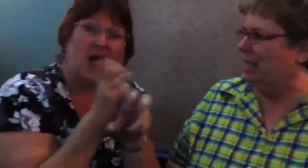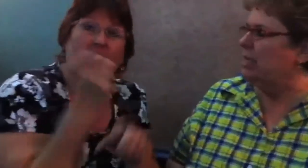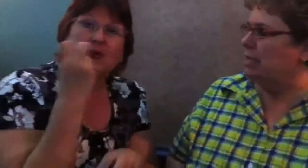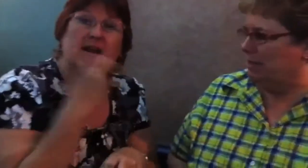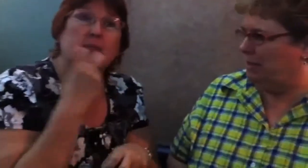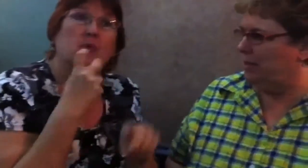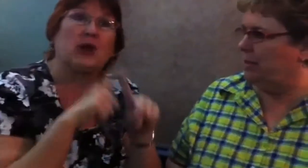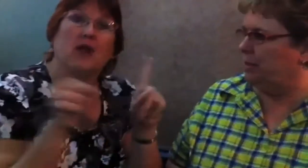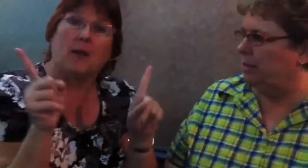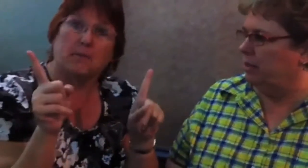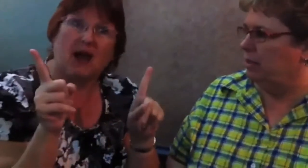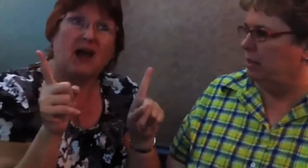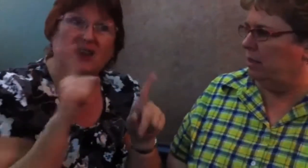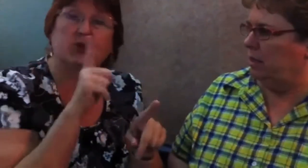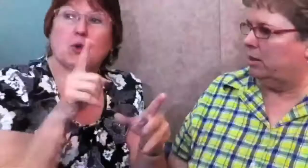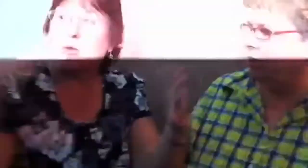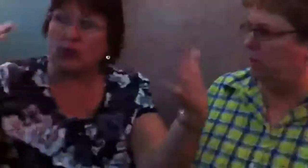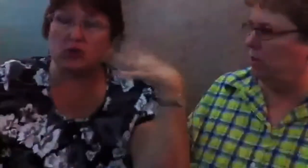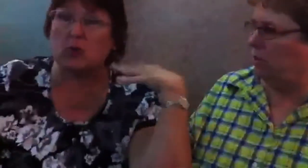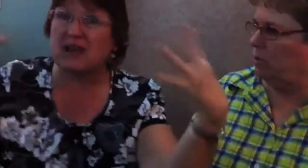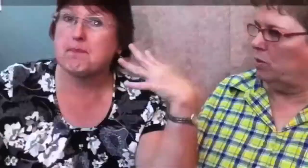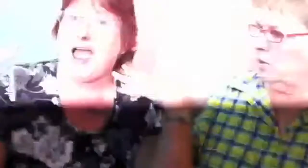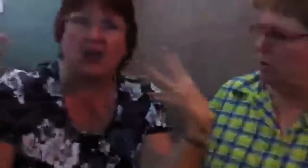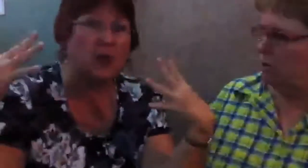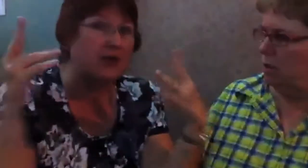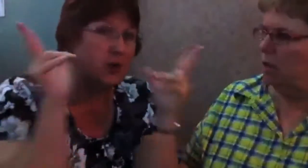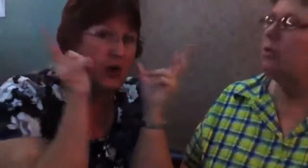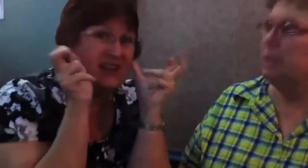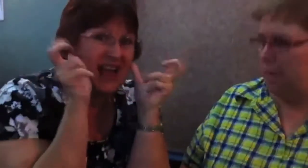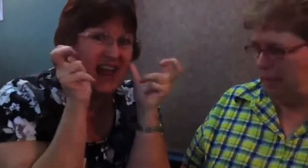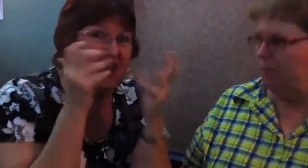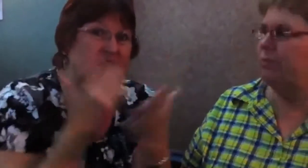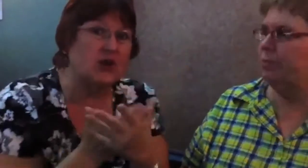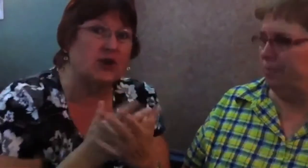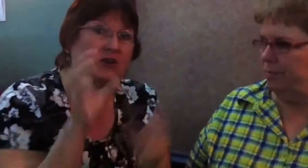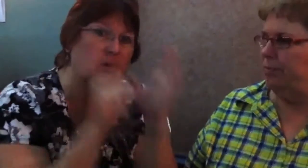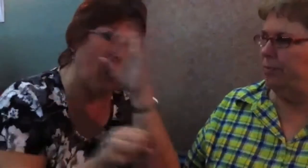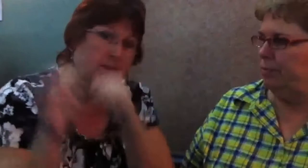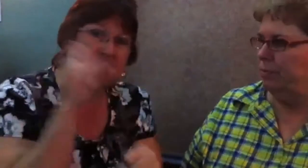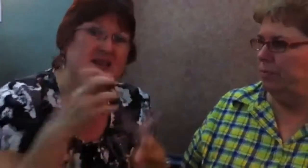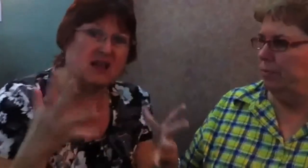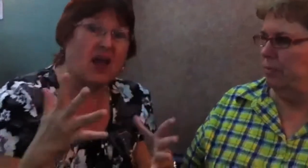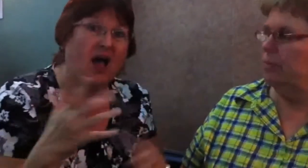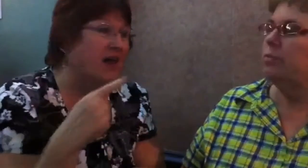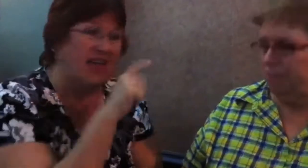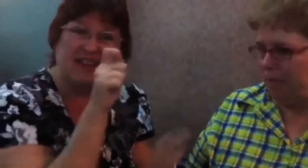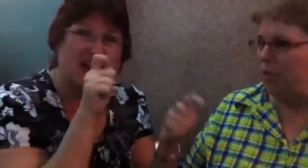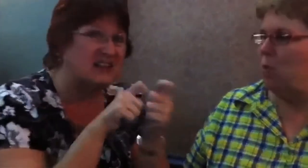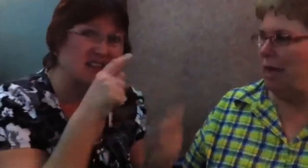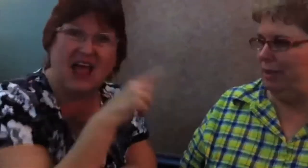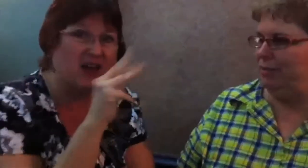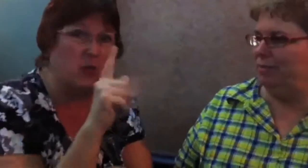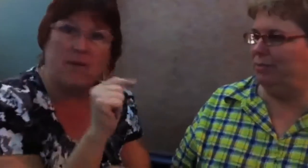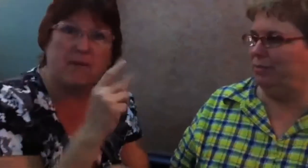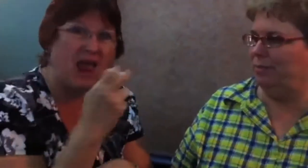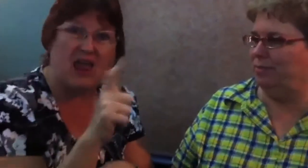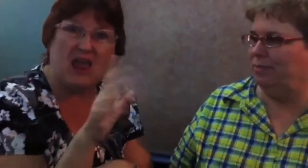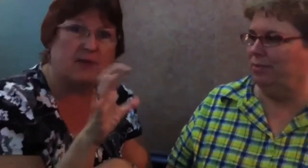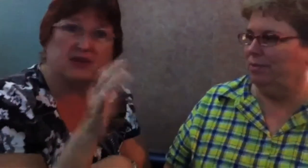to live with. But it's true. There's too many background noise. I can't hear good, so I miss a lot. And that's exactly what Matt Hamill is